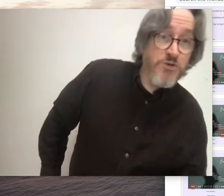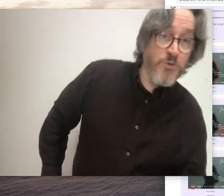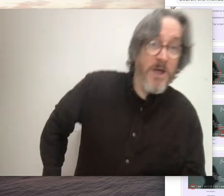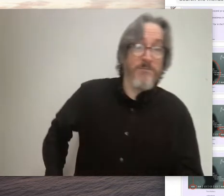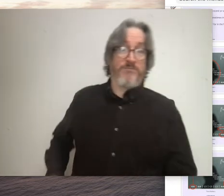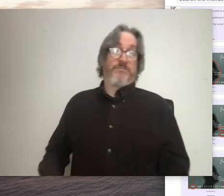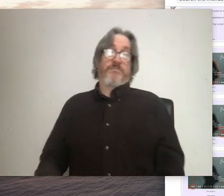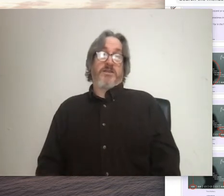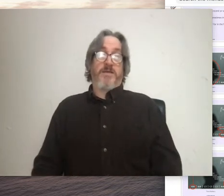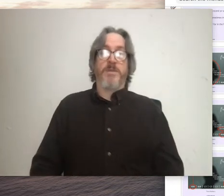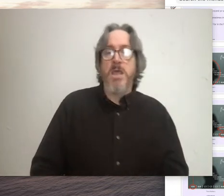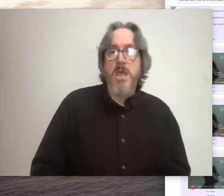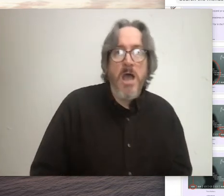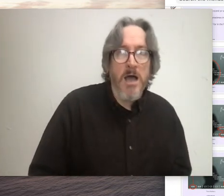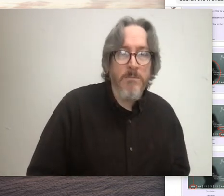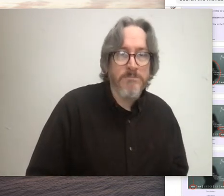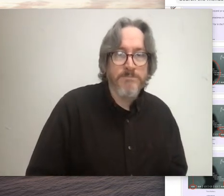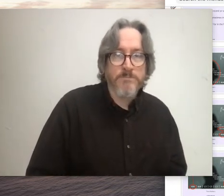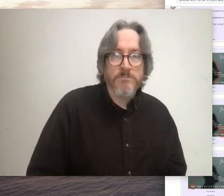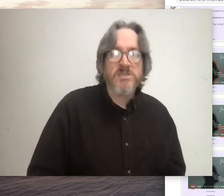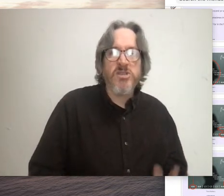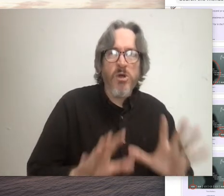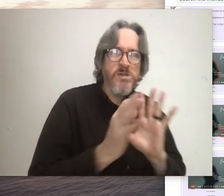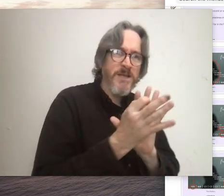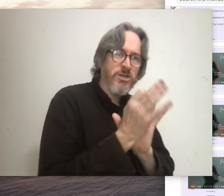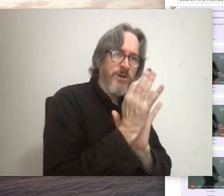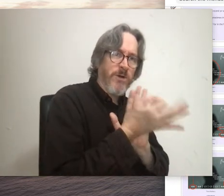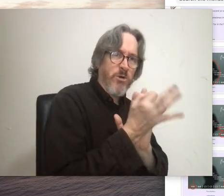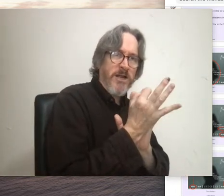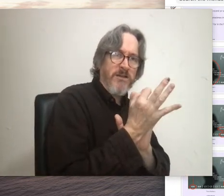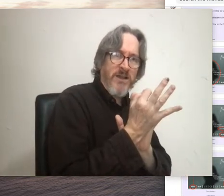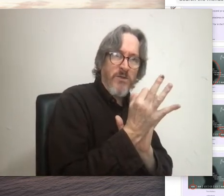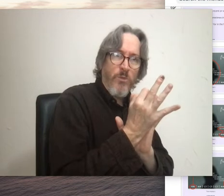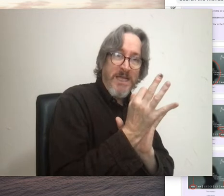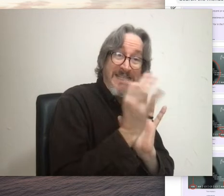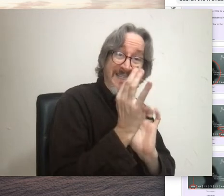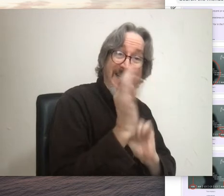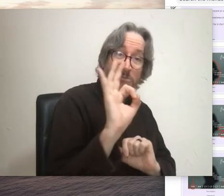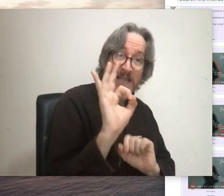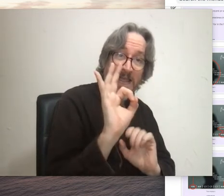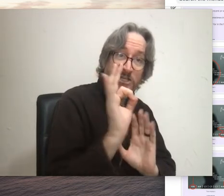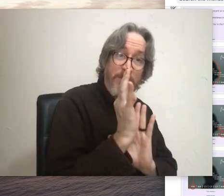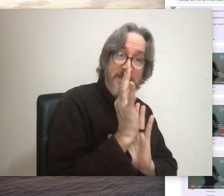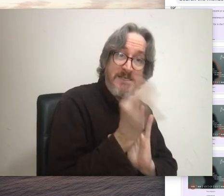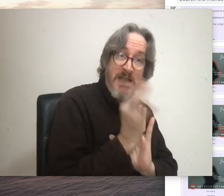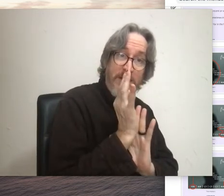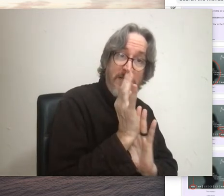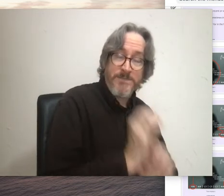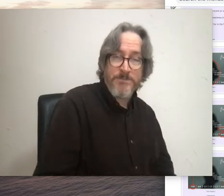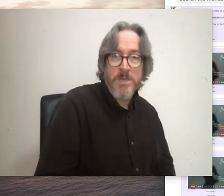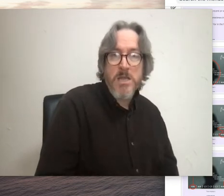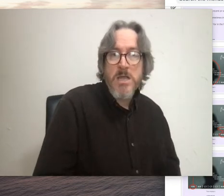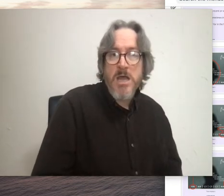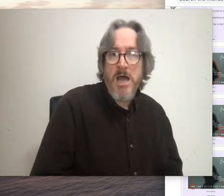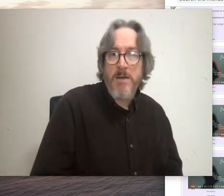better than True+Way. Okay. So always make sure when you're recording on a video that we can see what the handshape is,